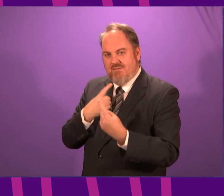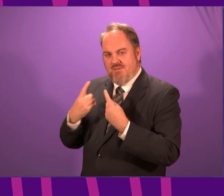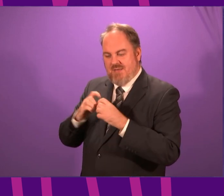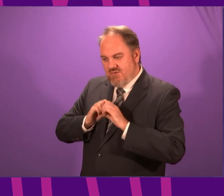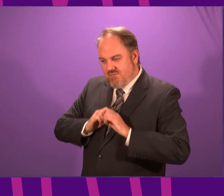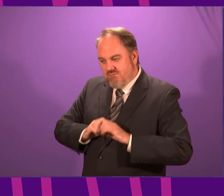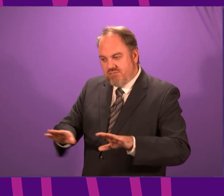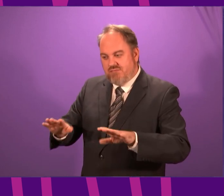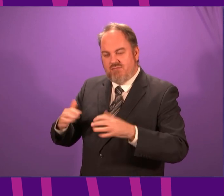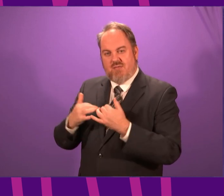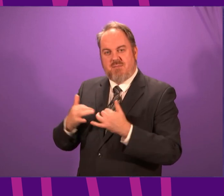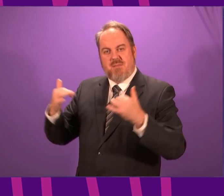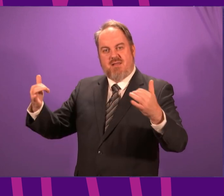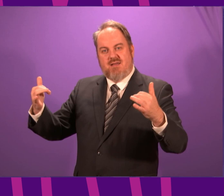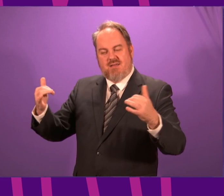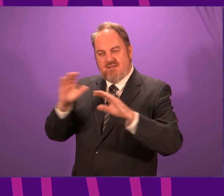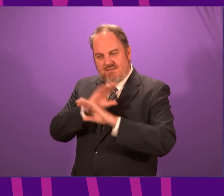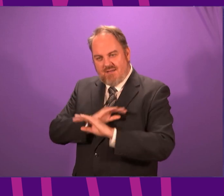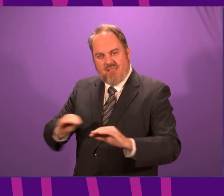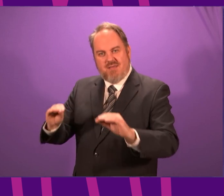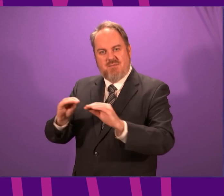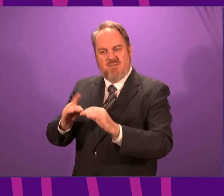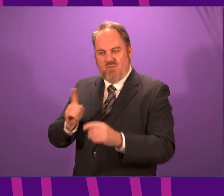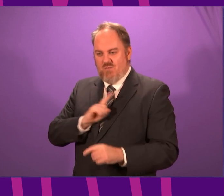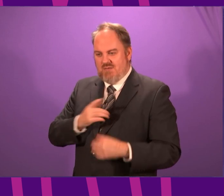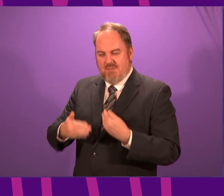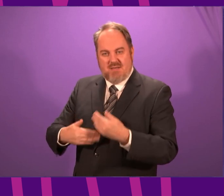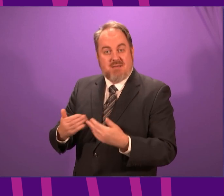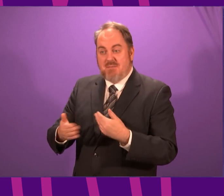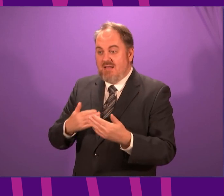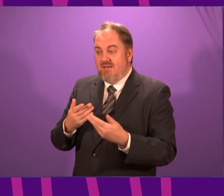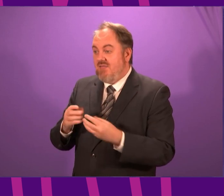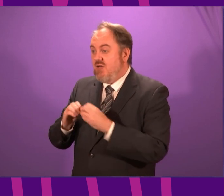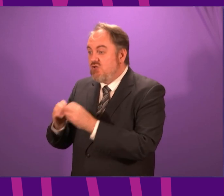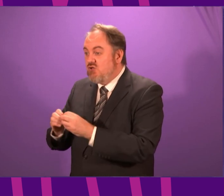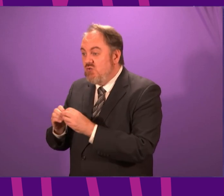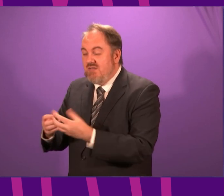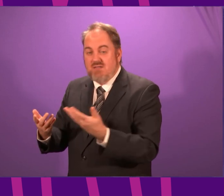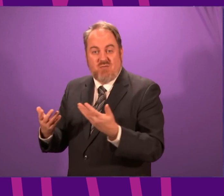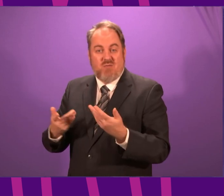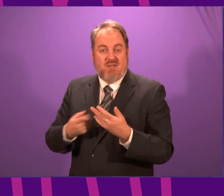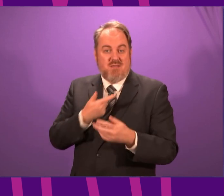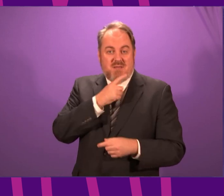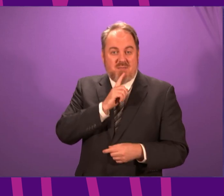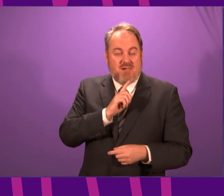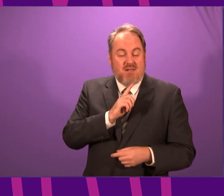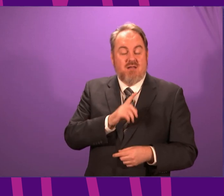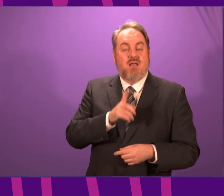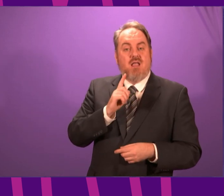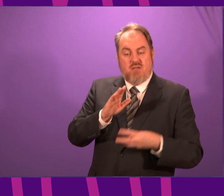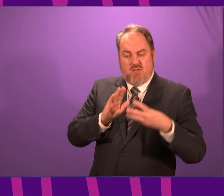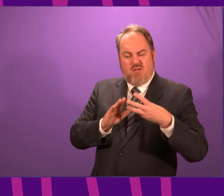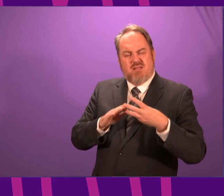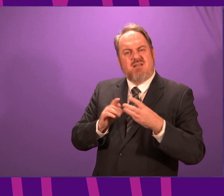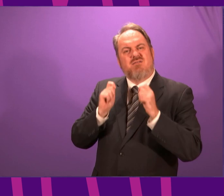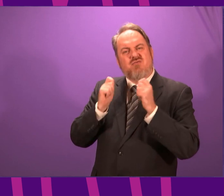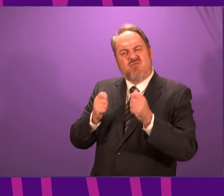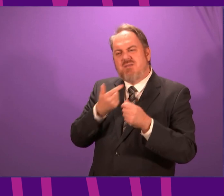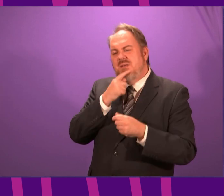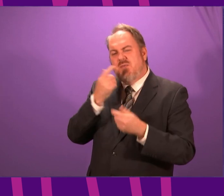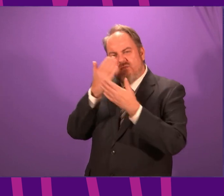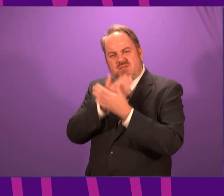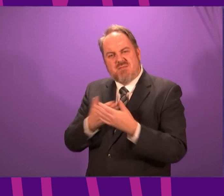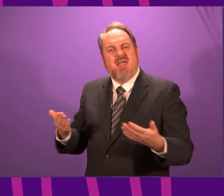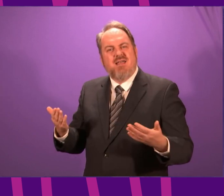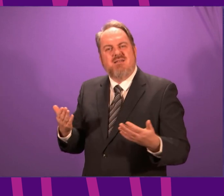before, during and after the festive period, students or otherwise. And third, by treating people responsibly and with